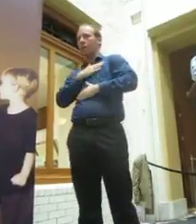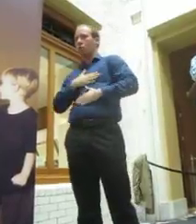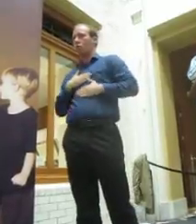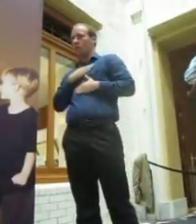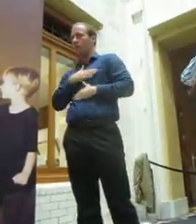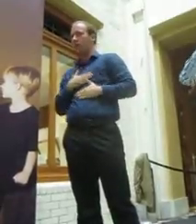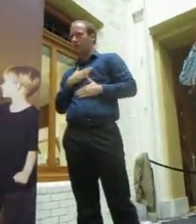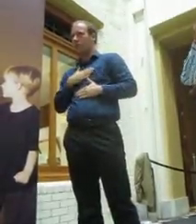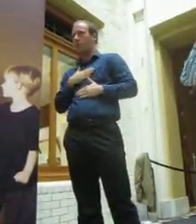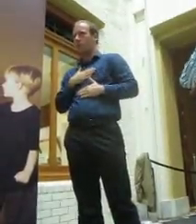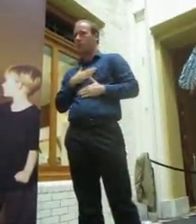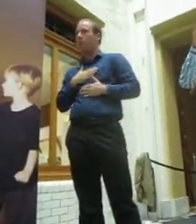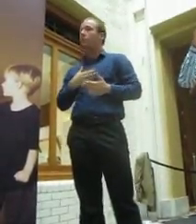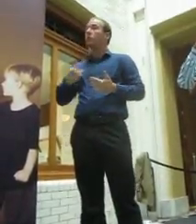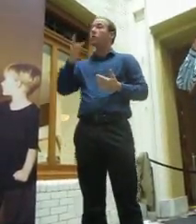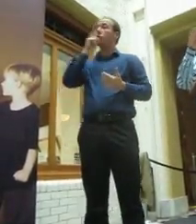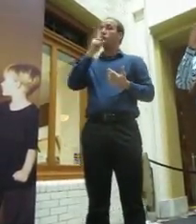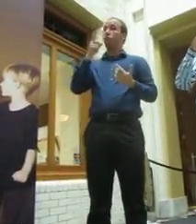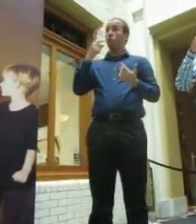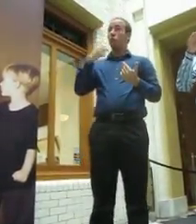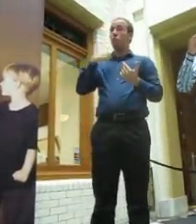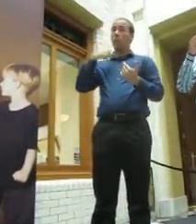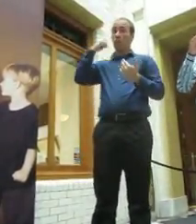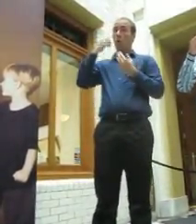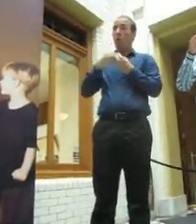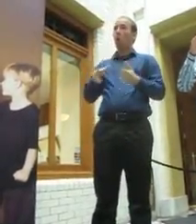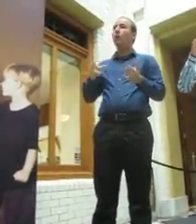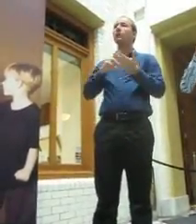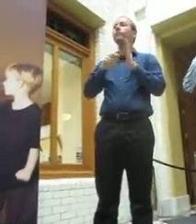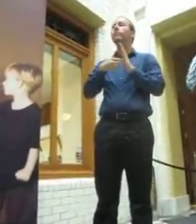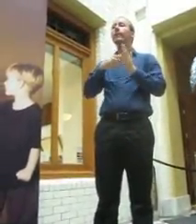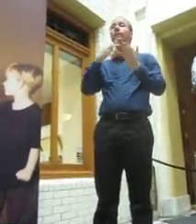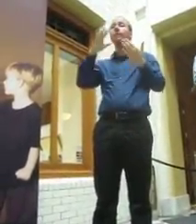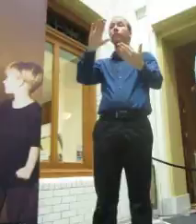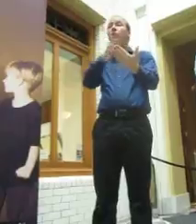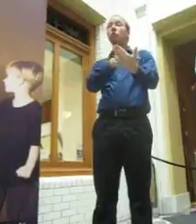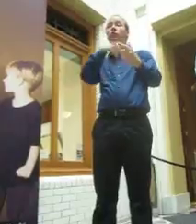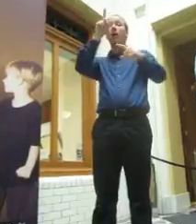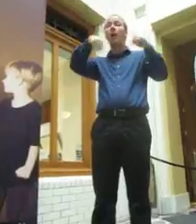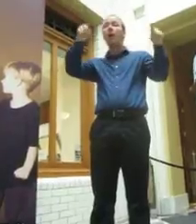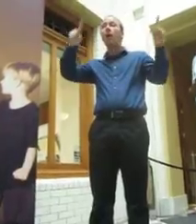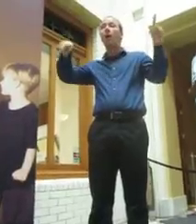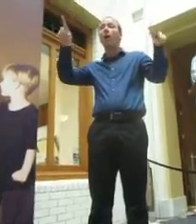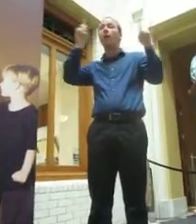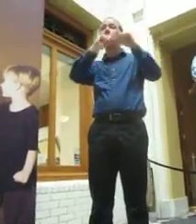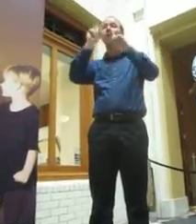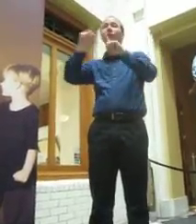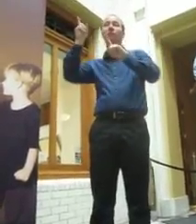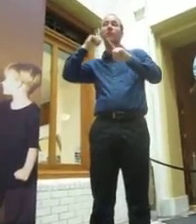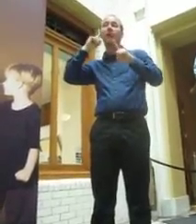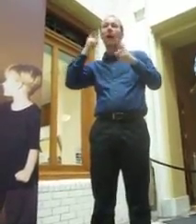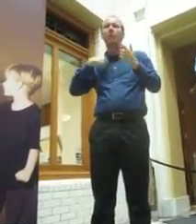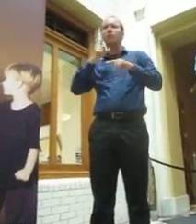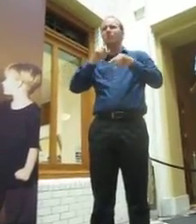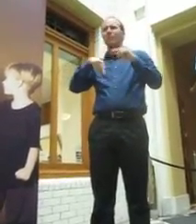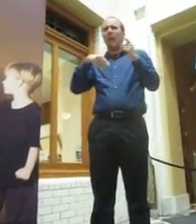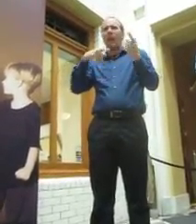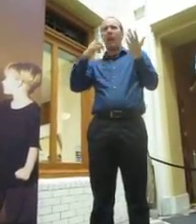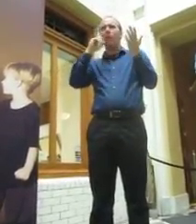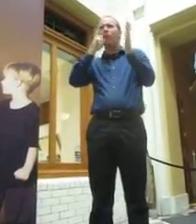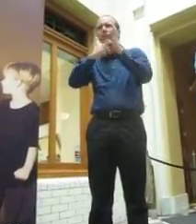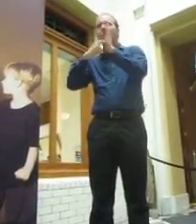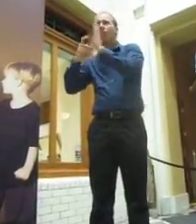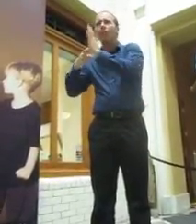I am never going to hear all the nuances of a symphony. But I gotta tell you, when I go to a